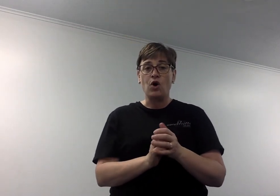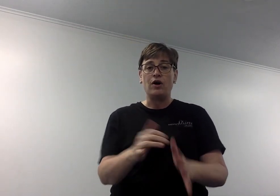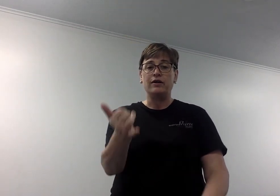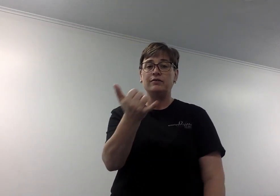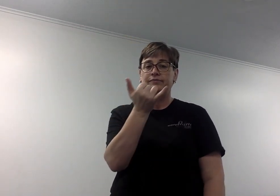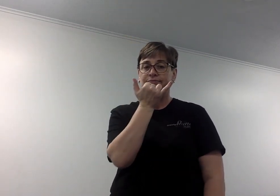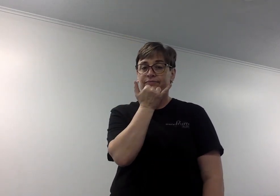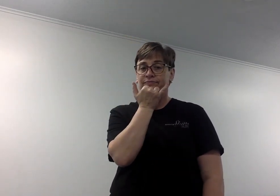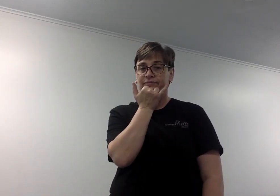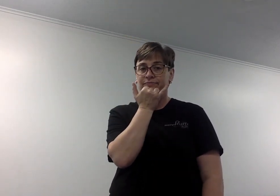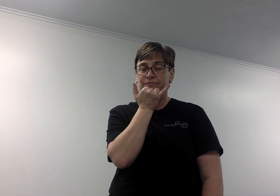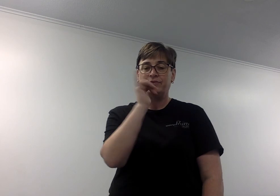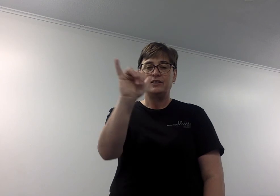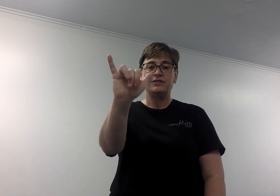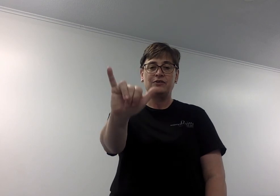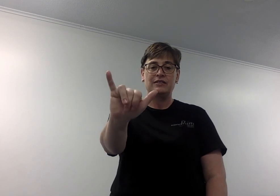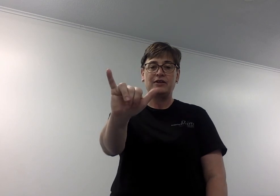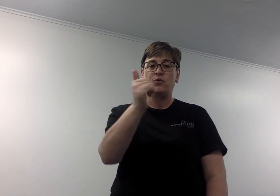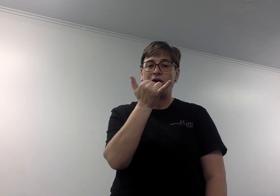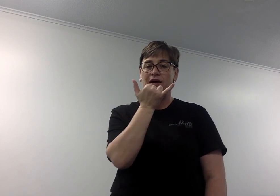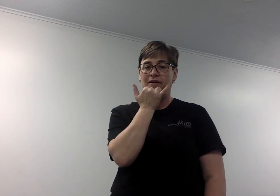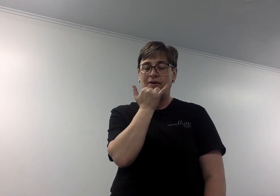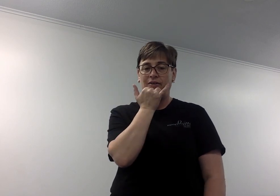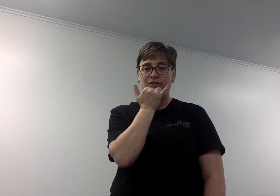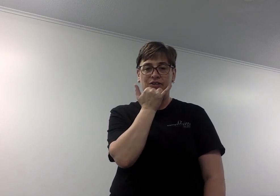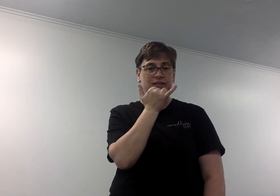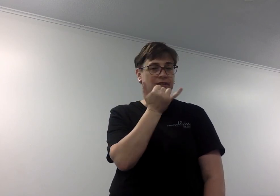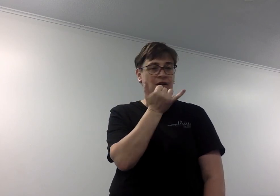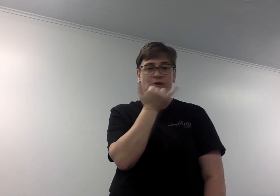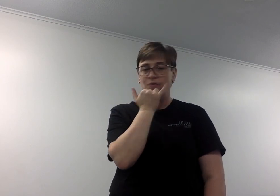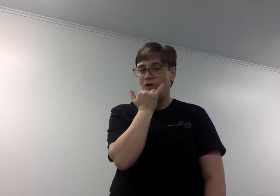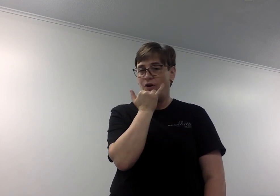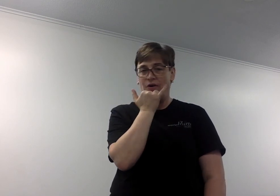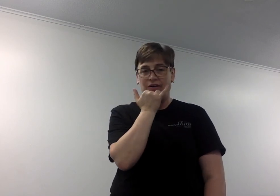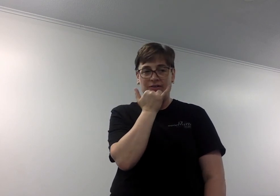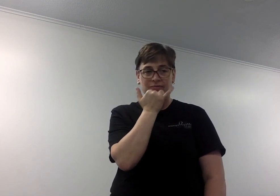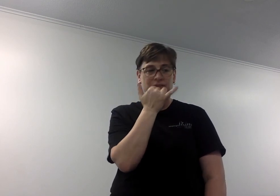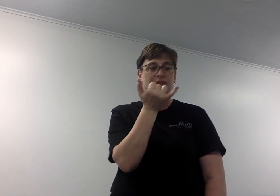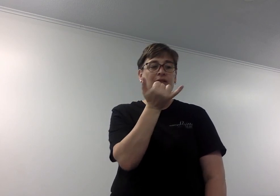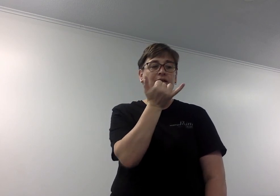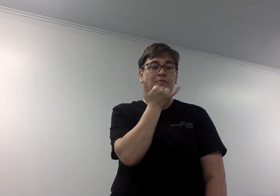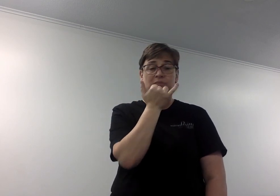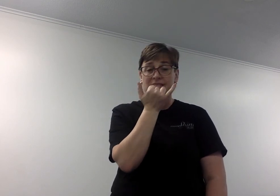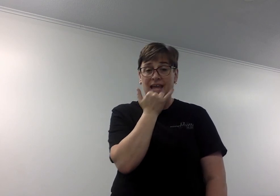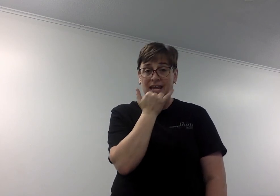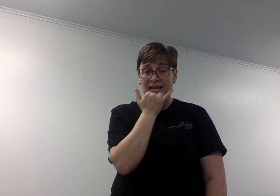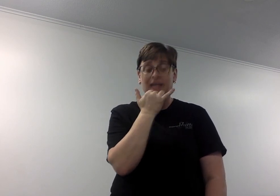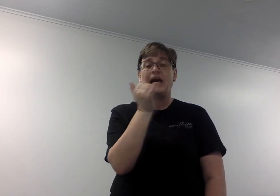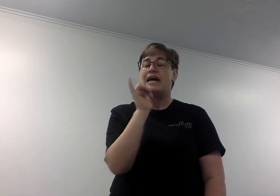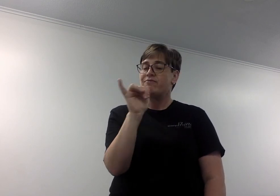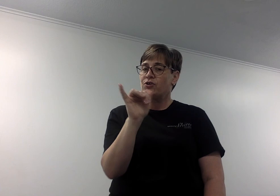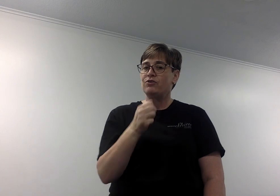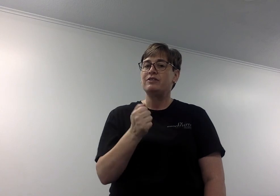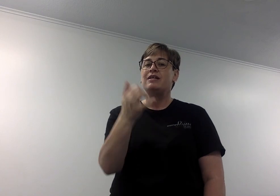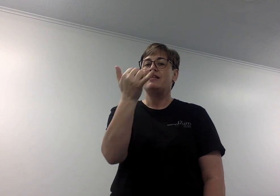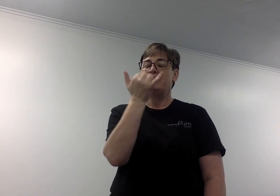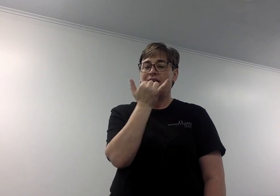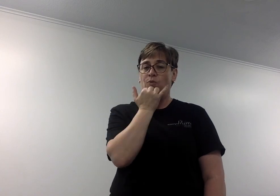wrong. So it's the letter Y on the chin. Wrong, mistake. I have learned that